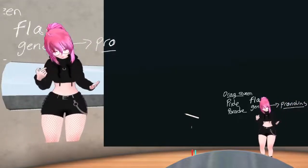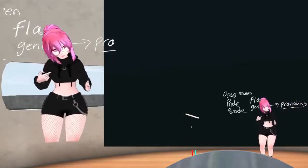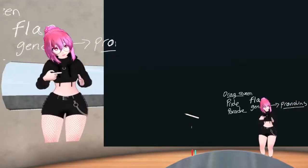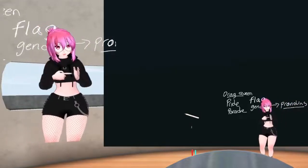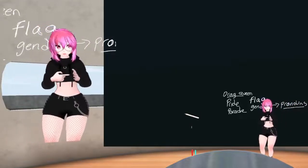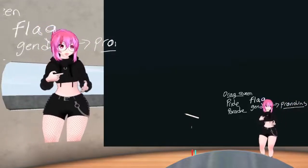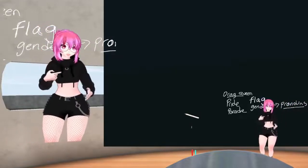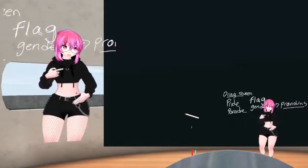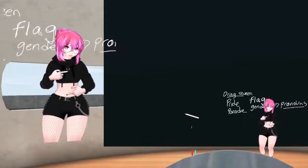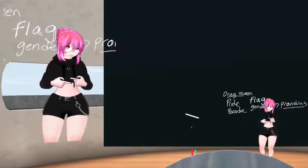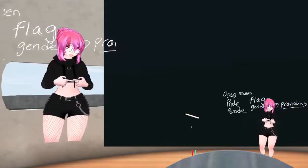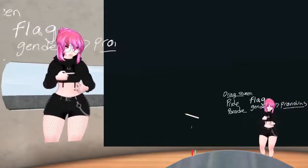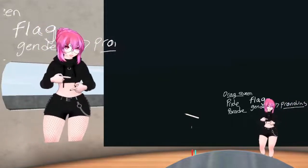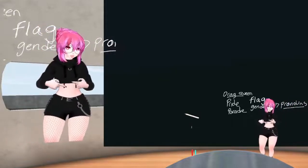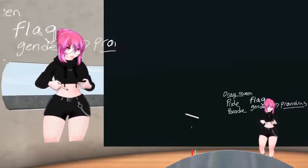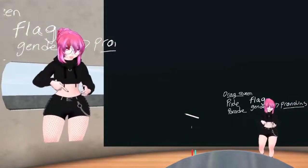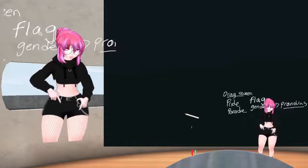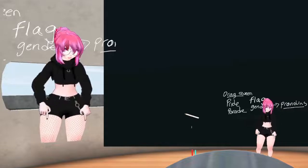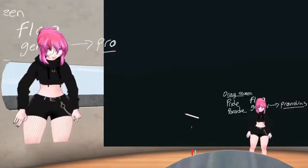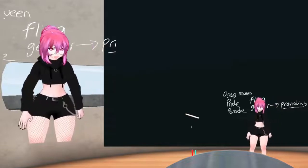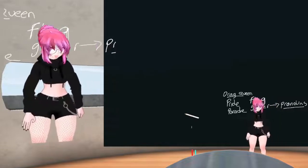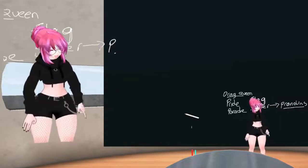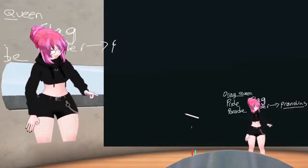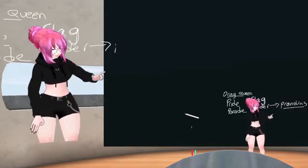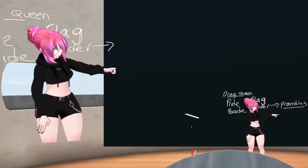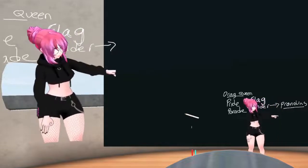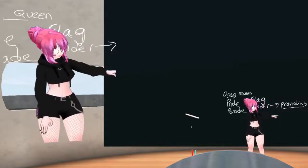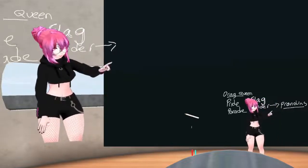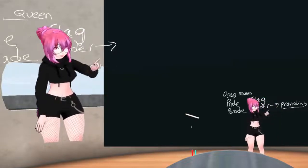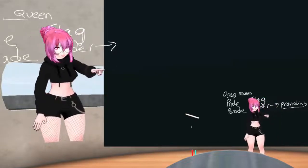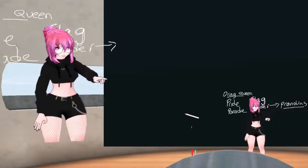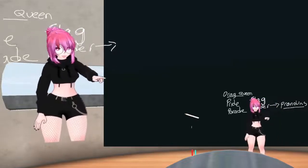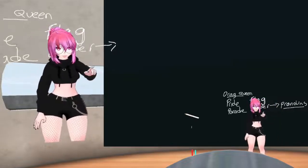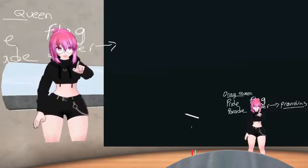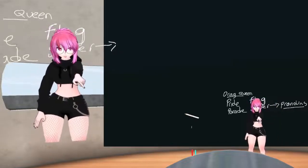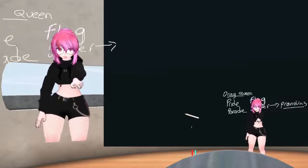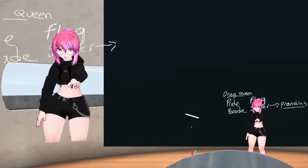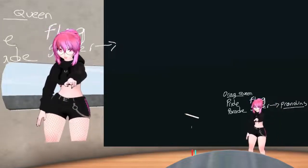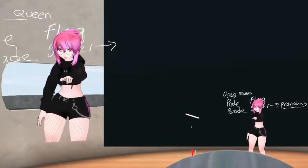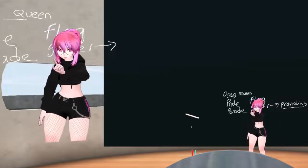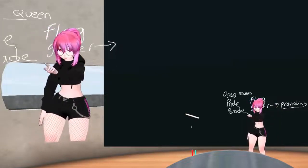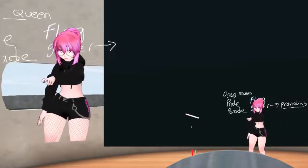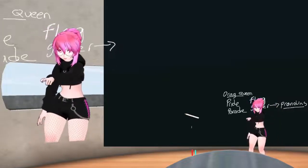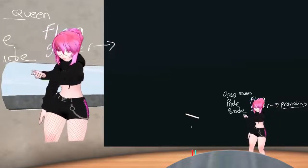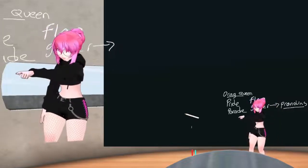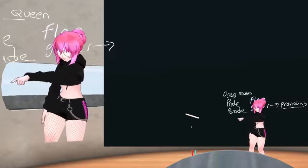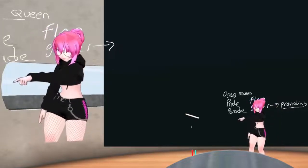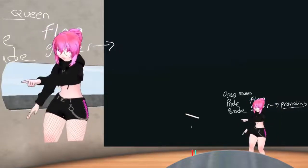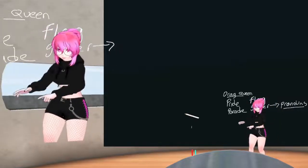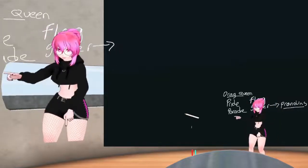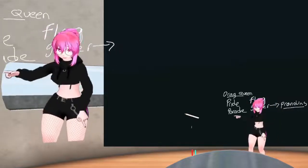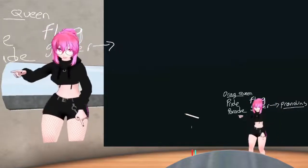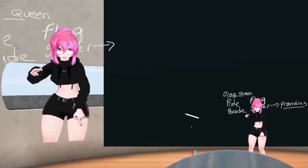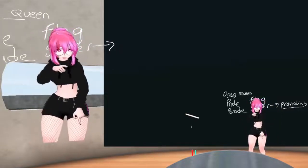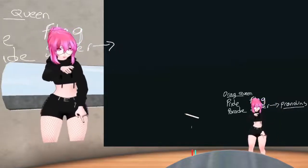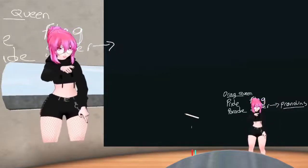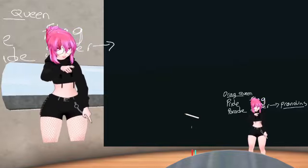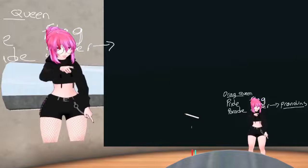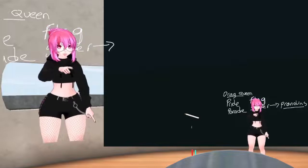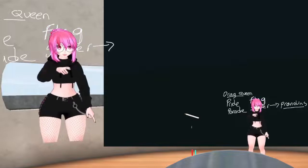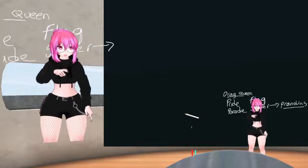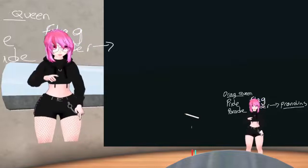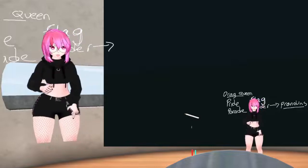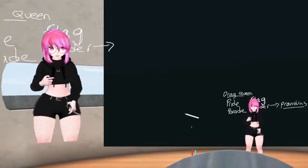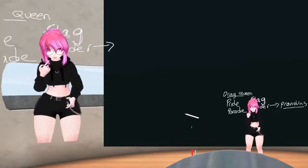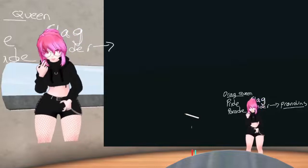Because watch this, I'm gonna show you how to sign all the pronouns. Watch, ready? She, he, her, they, them, he,